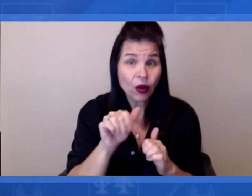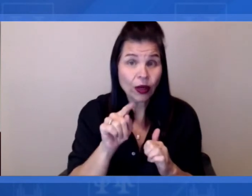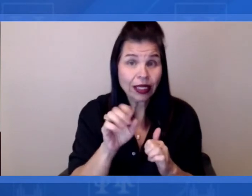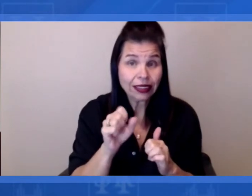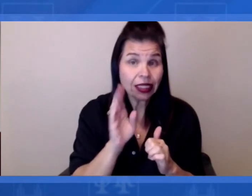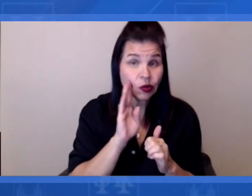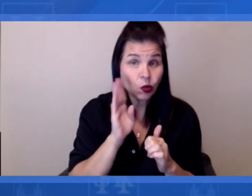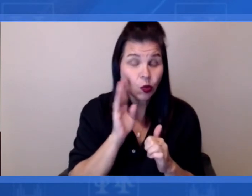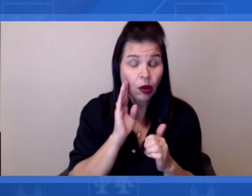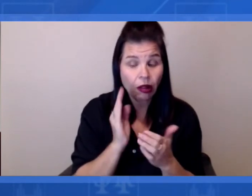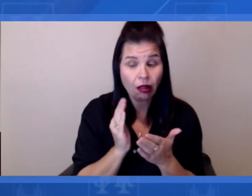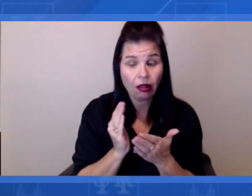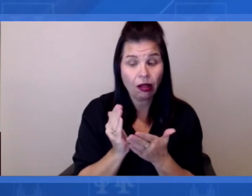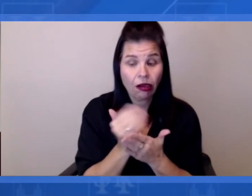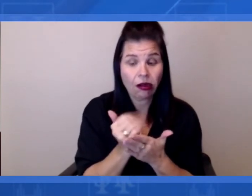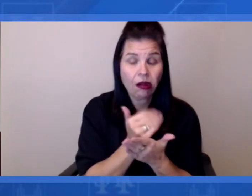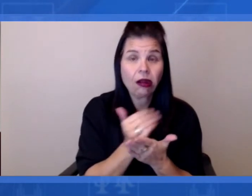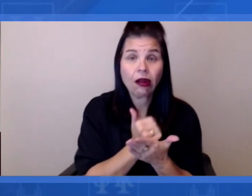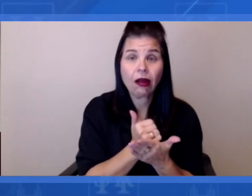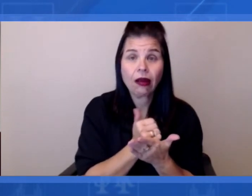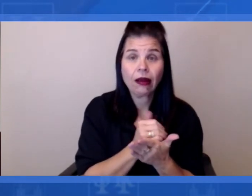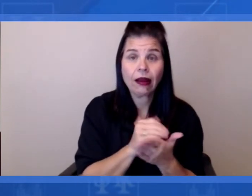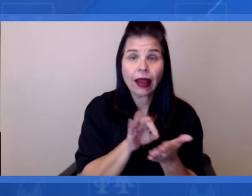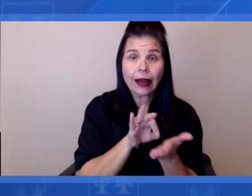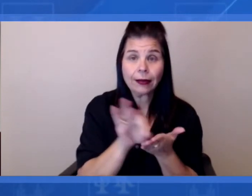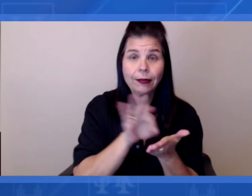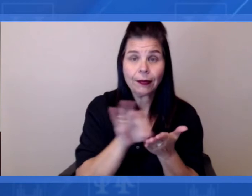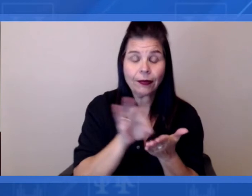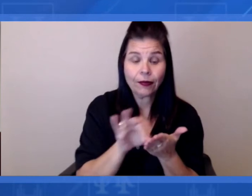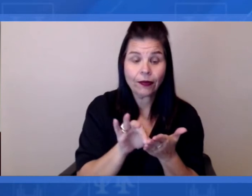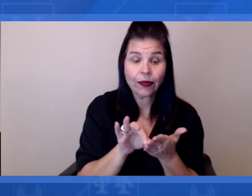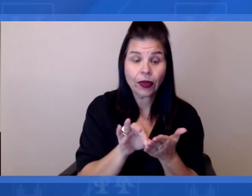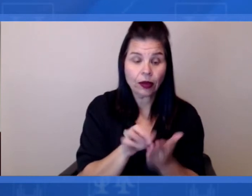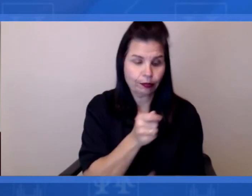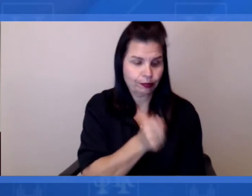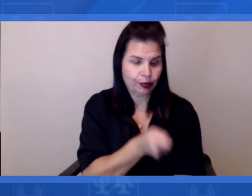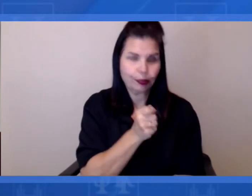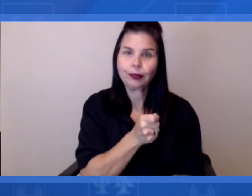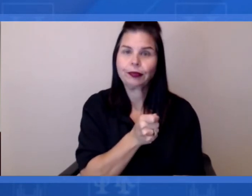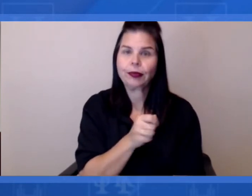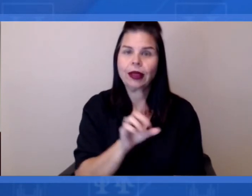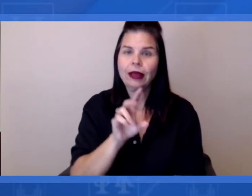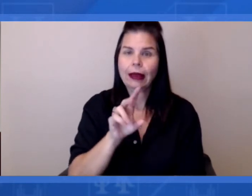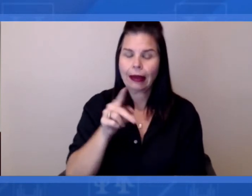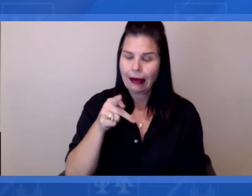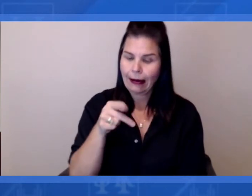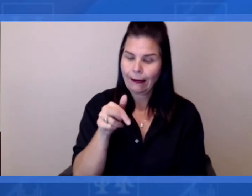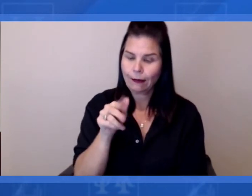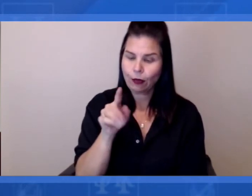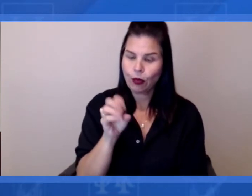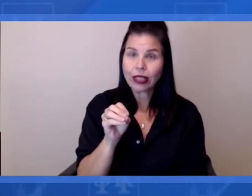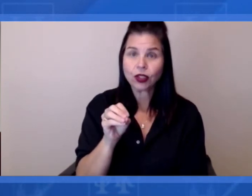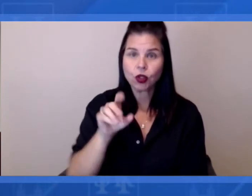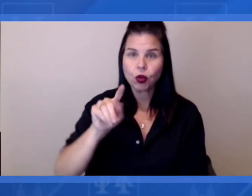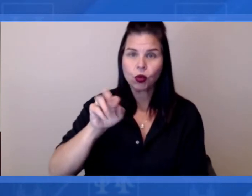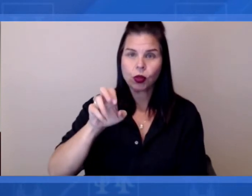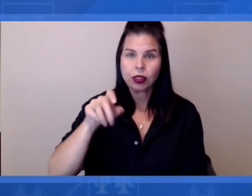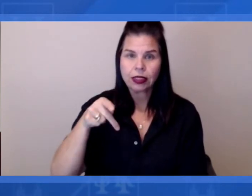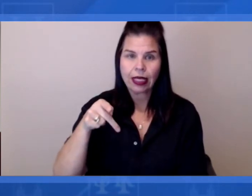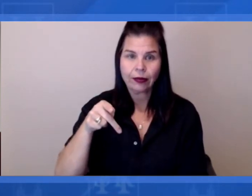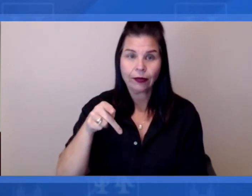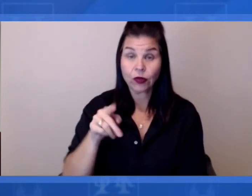collected on DARTS via Presto taps. A one-time fee